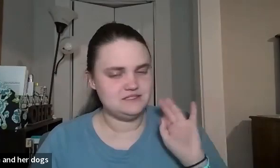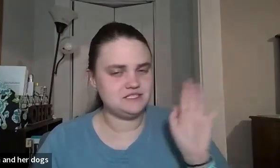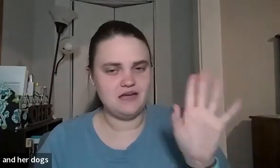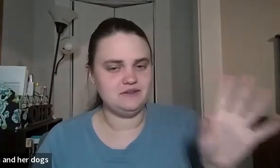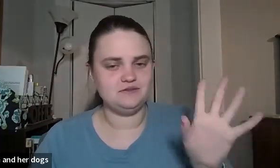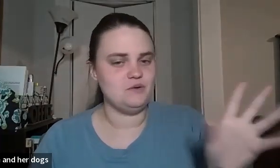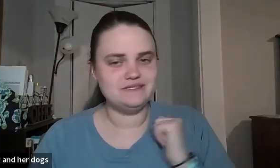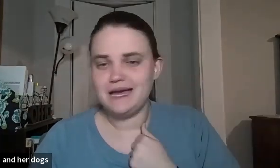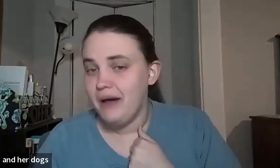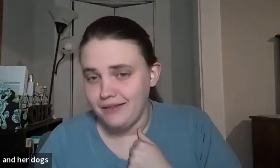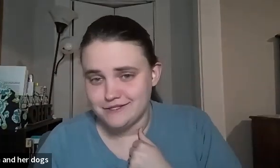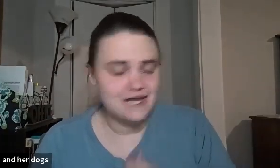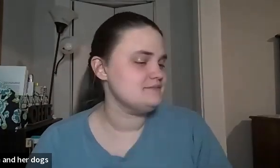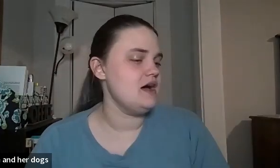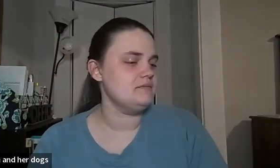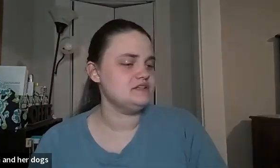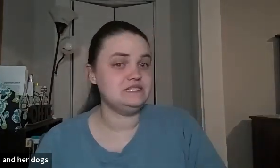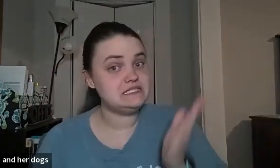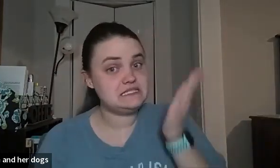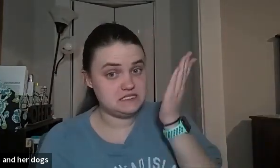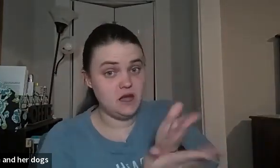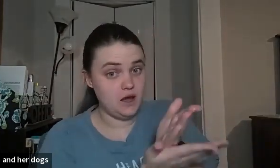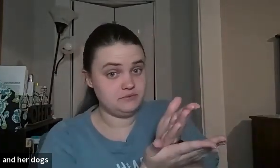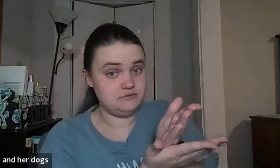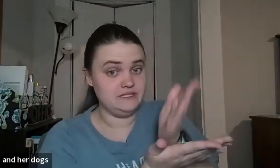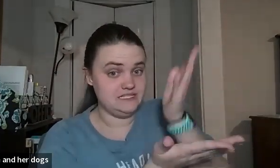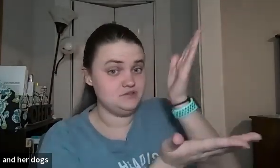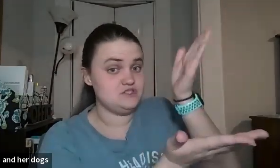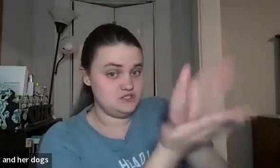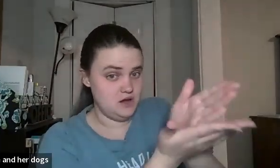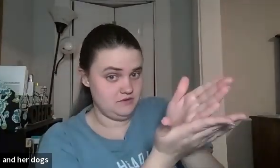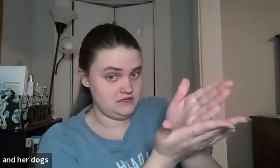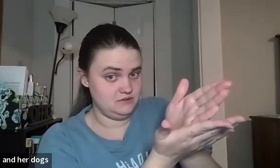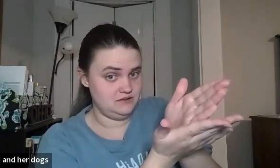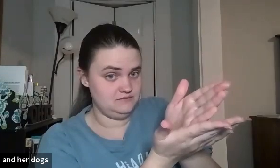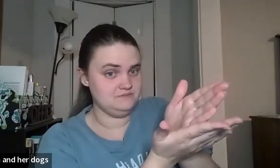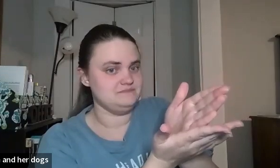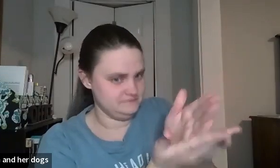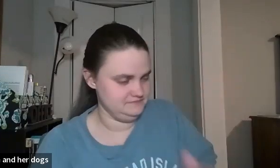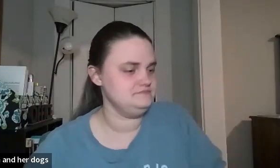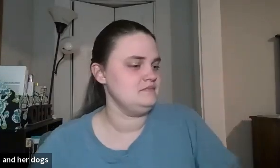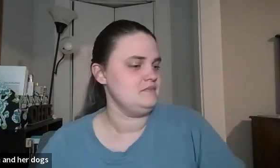Just having those moments. I apologize. Because we did stop. We did do stop last week.